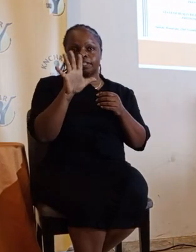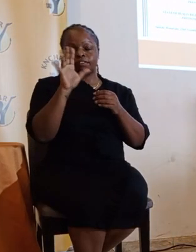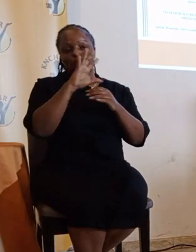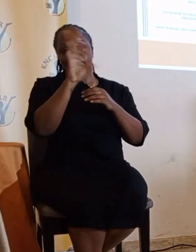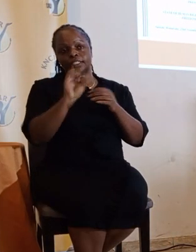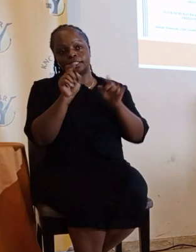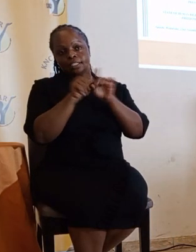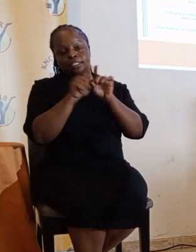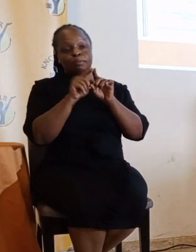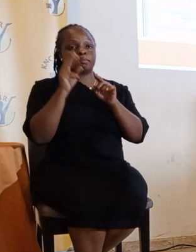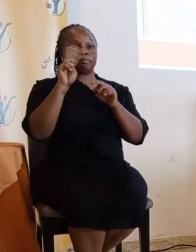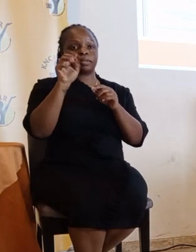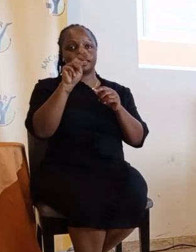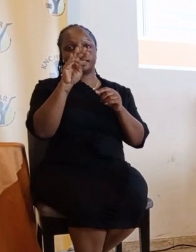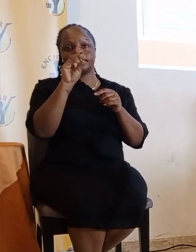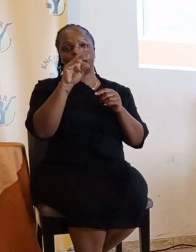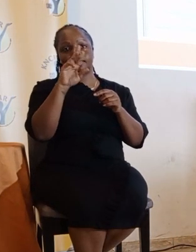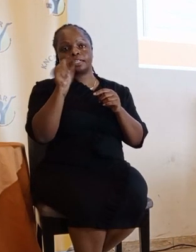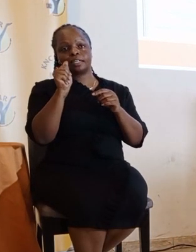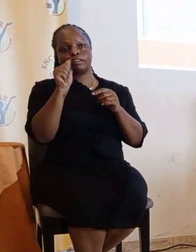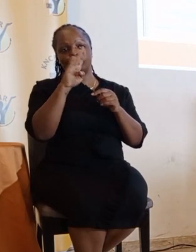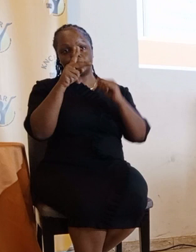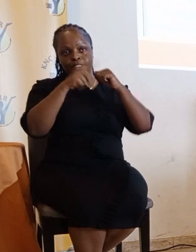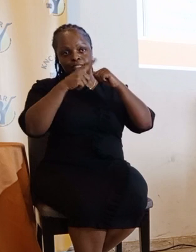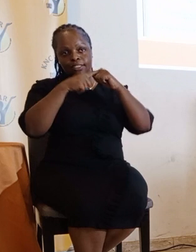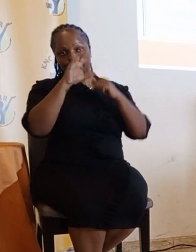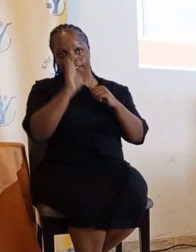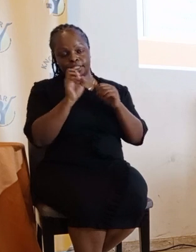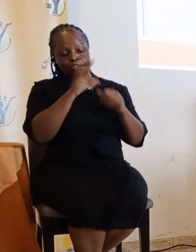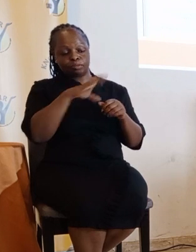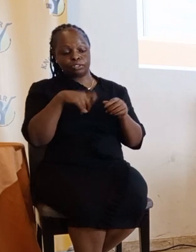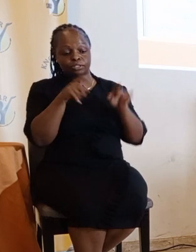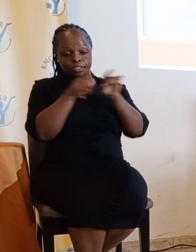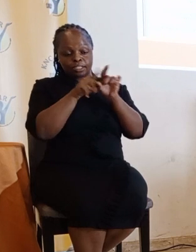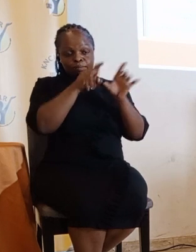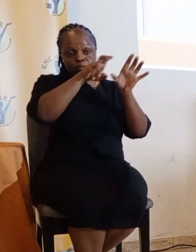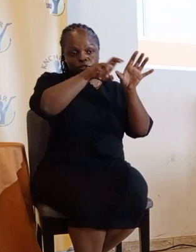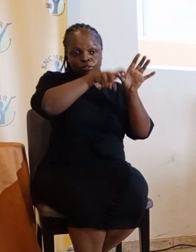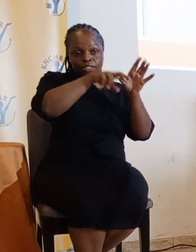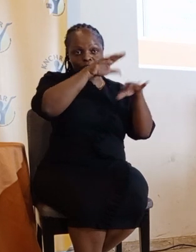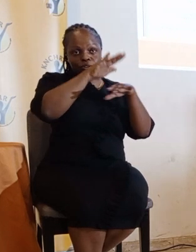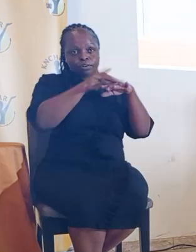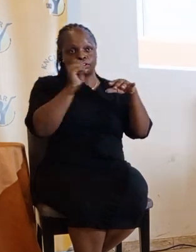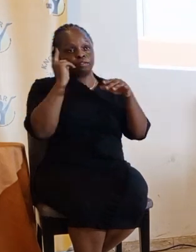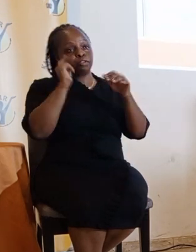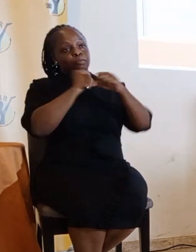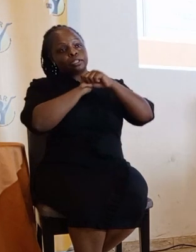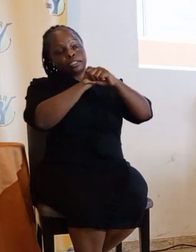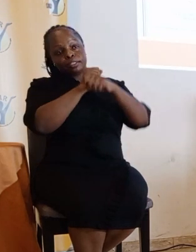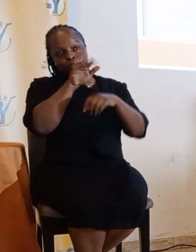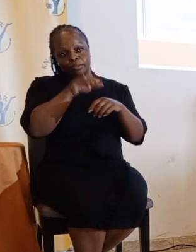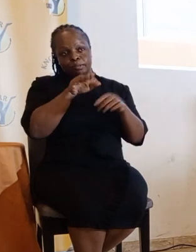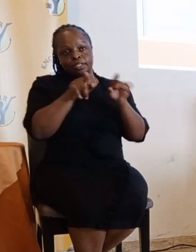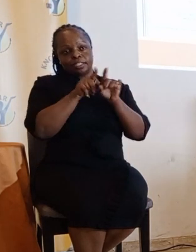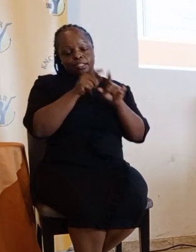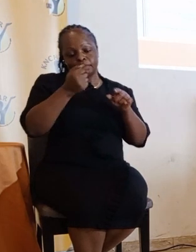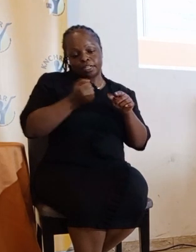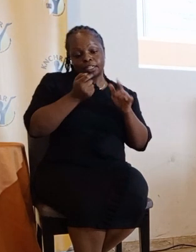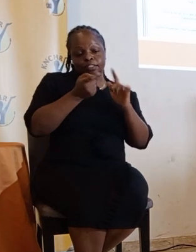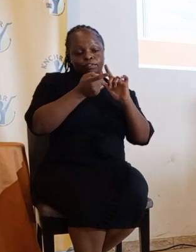at 46%. The Commission also joins the call for the protection of women and girls